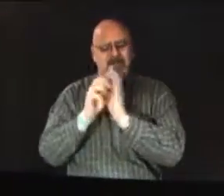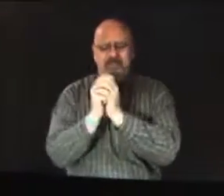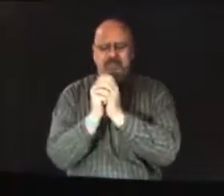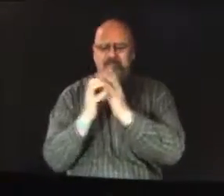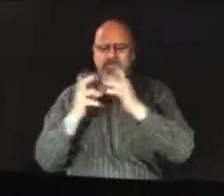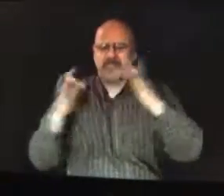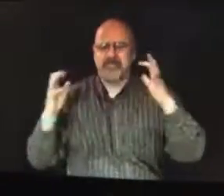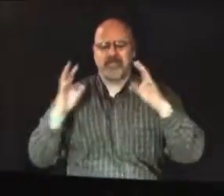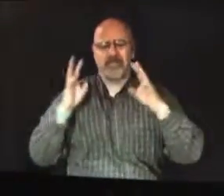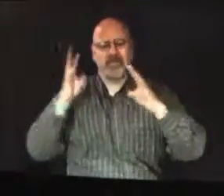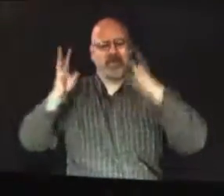languages,